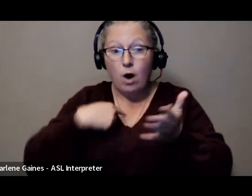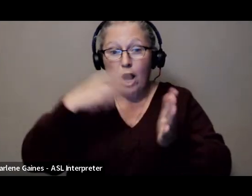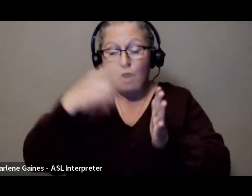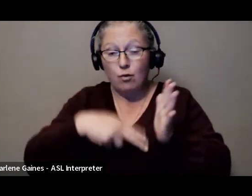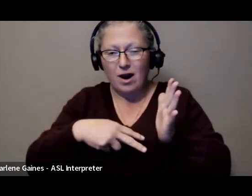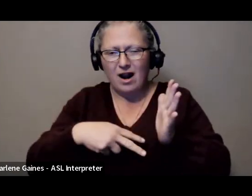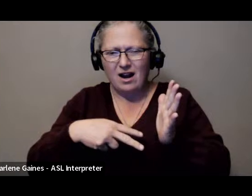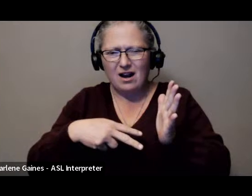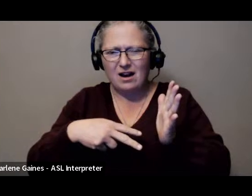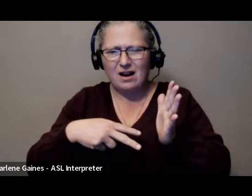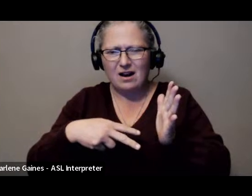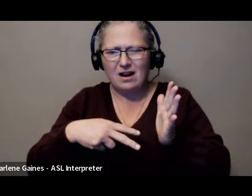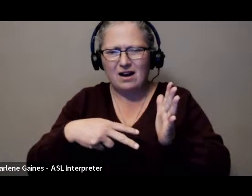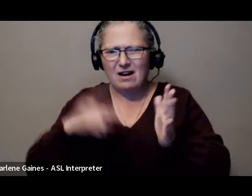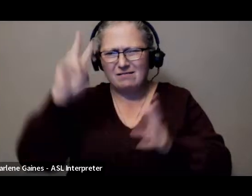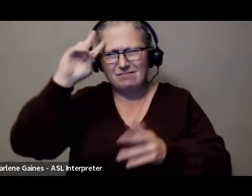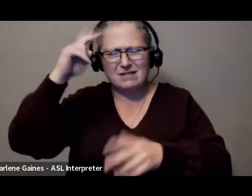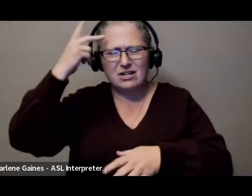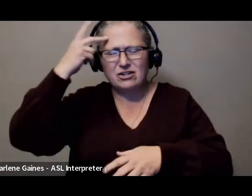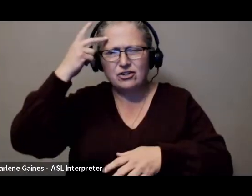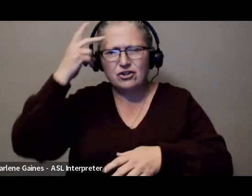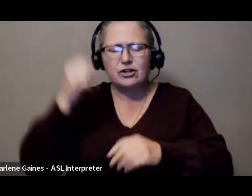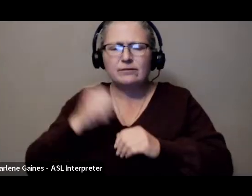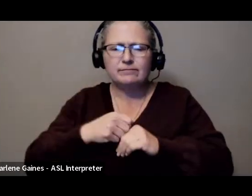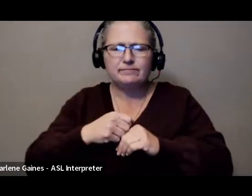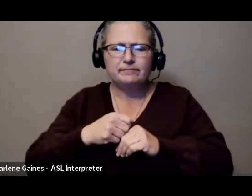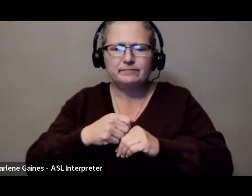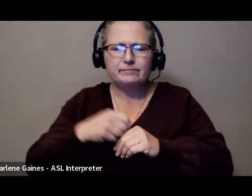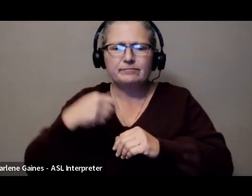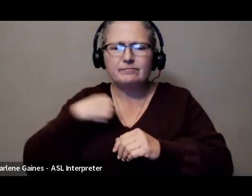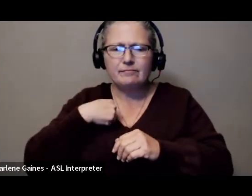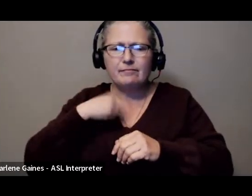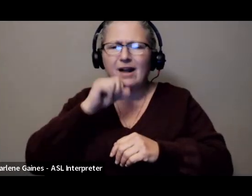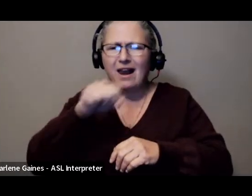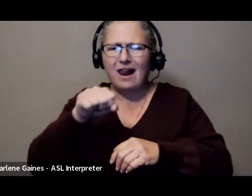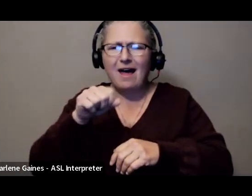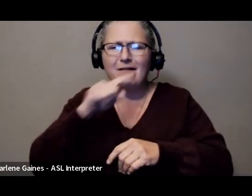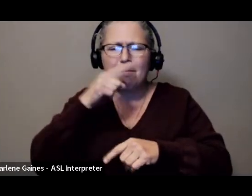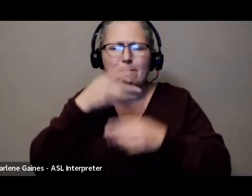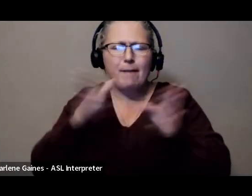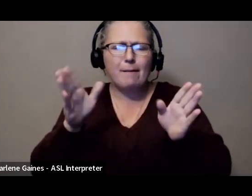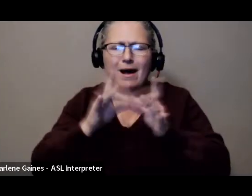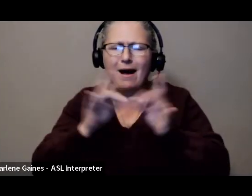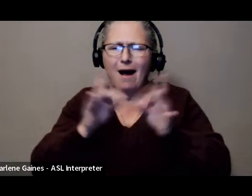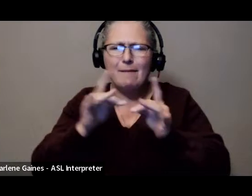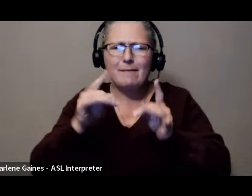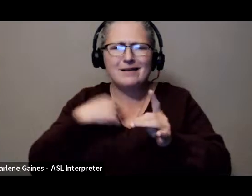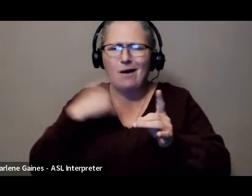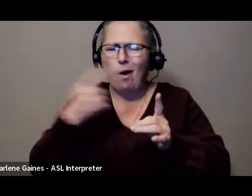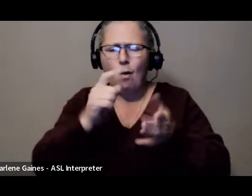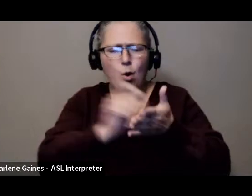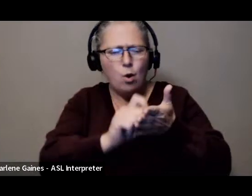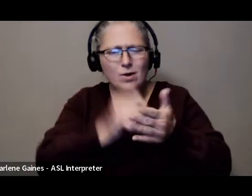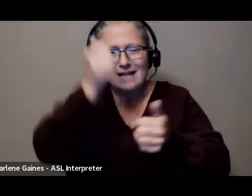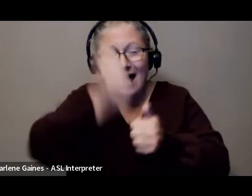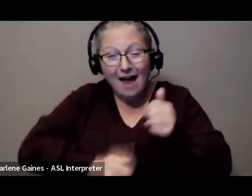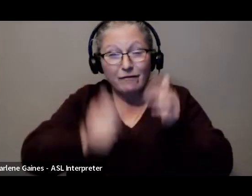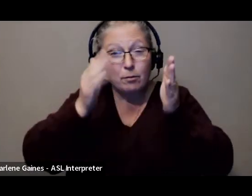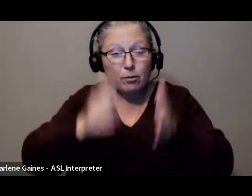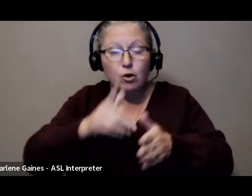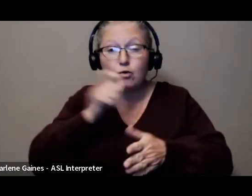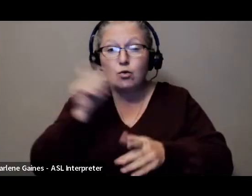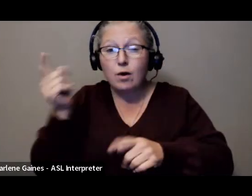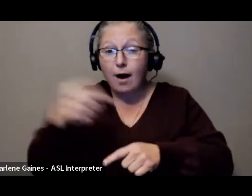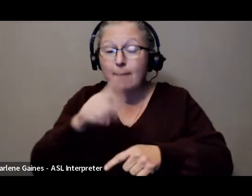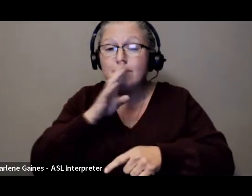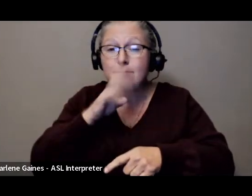was misunderstood. I love public comment. I take notes. Every person that speaks,